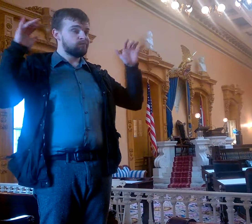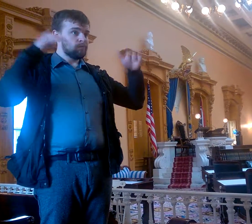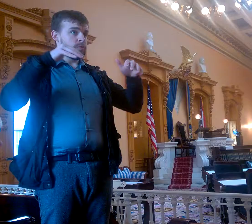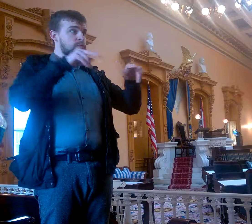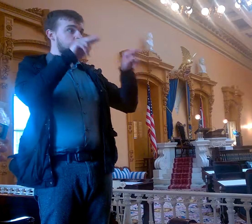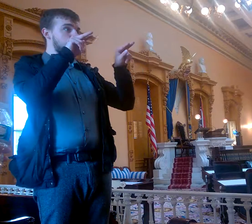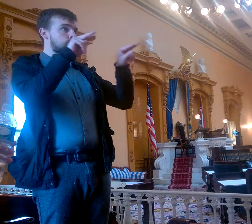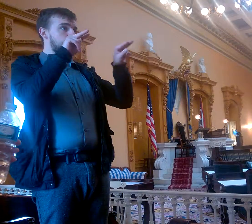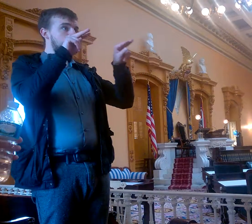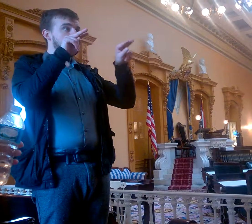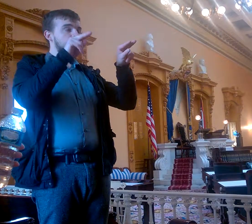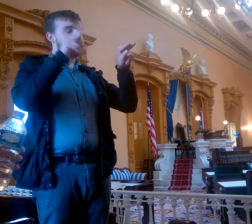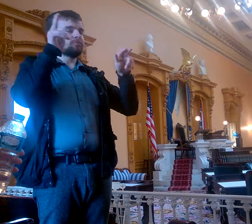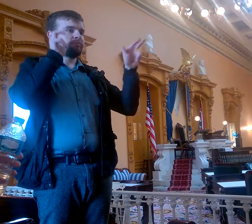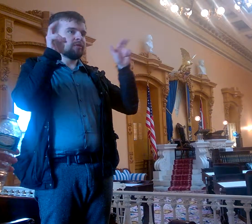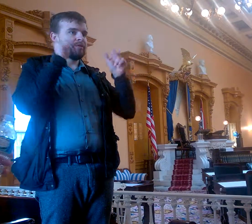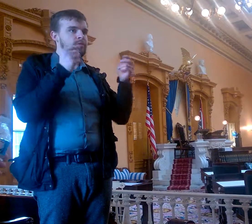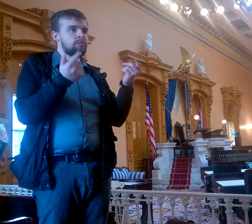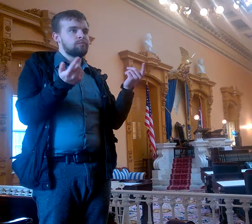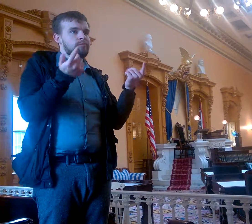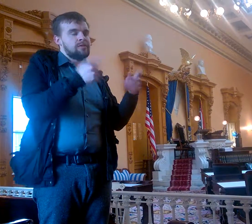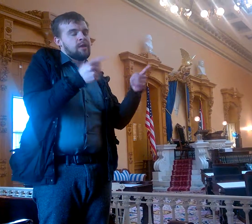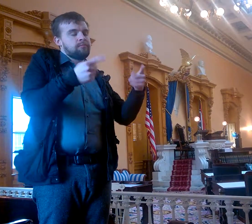and watch and listen to what's going on.